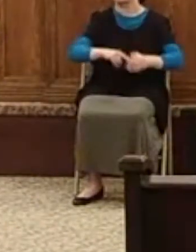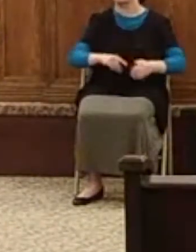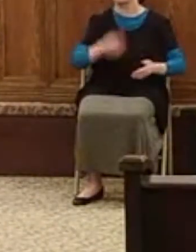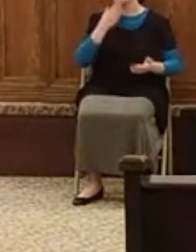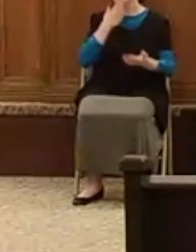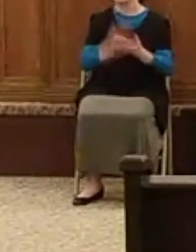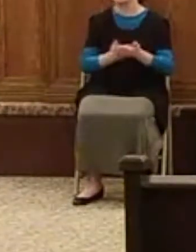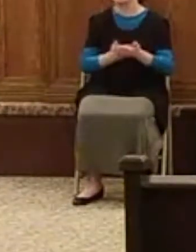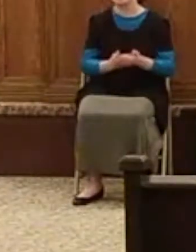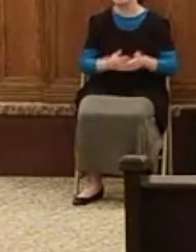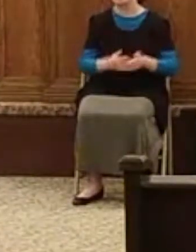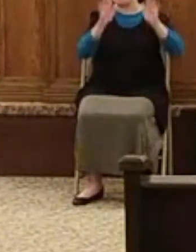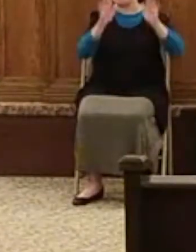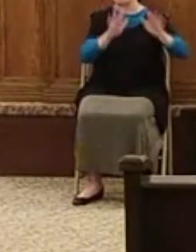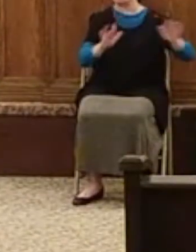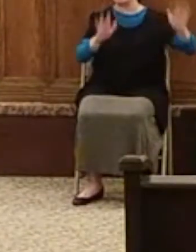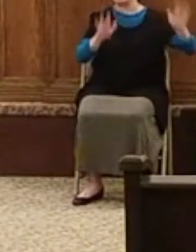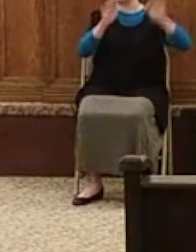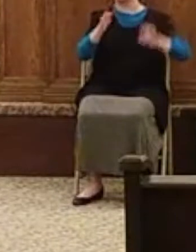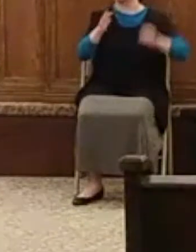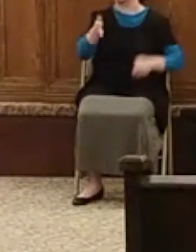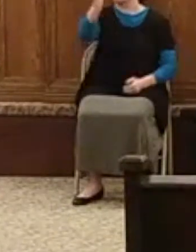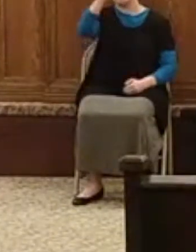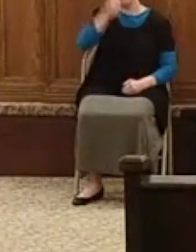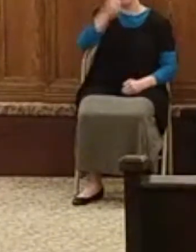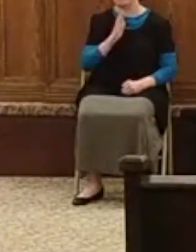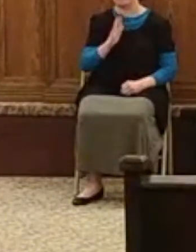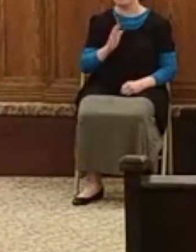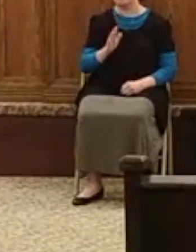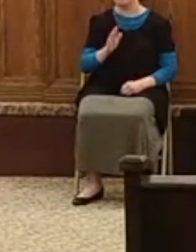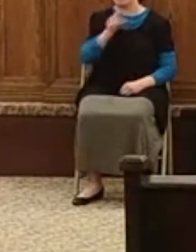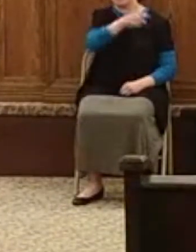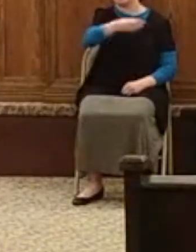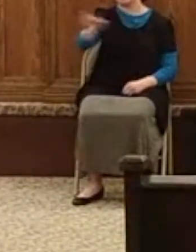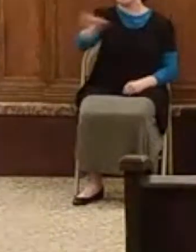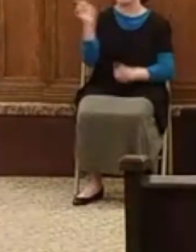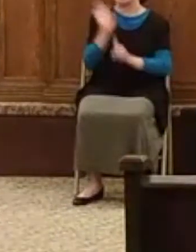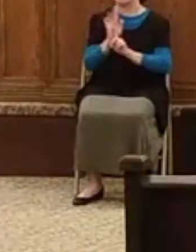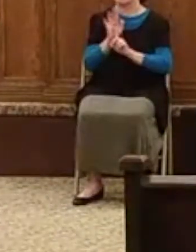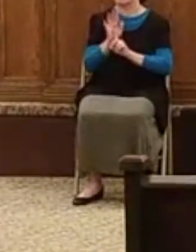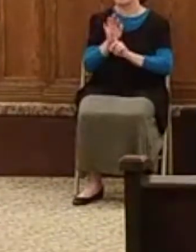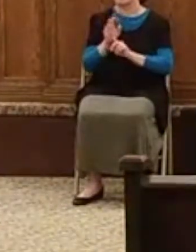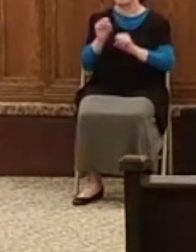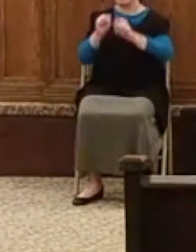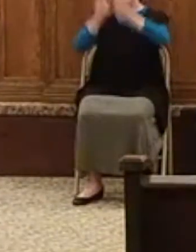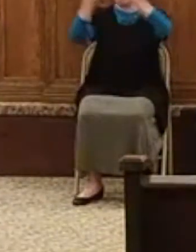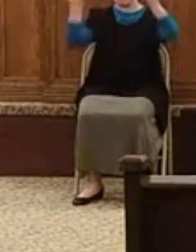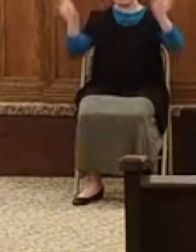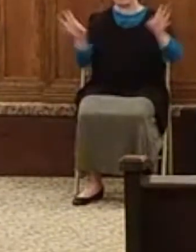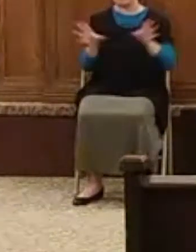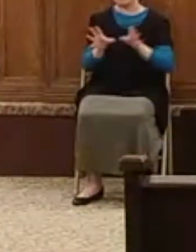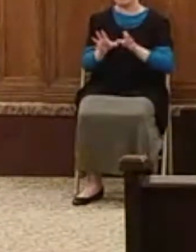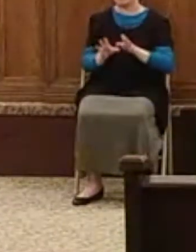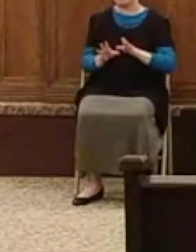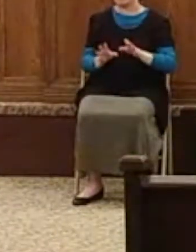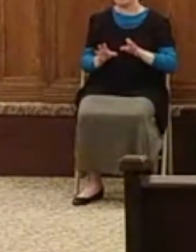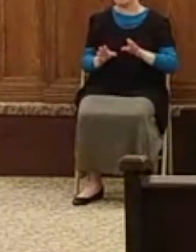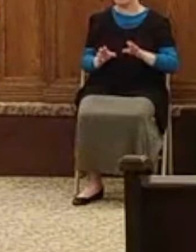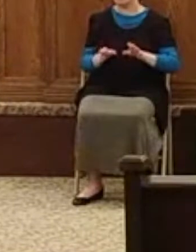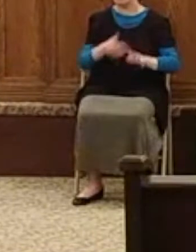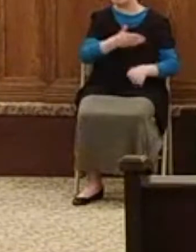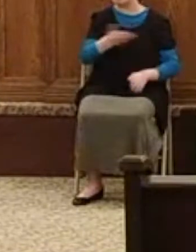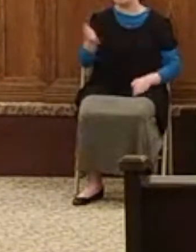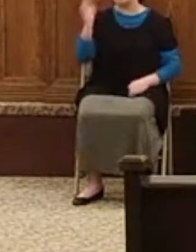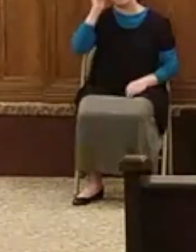them the goodness and the mercies of God. You are that candle. The Bible said you are a light. Amen. You're a